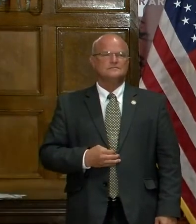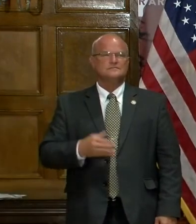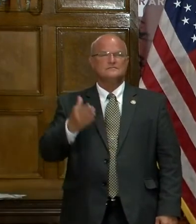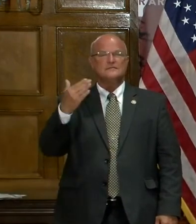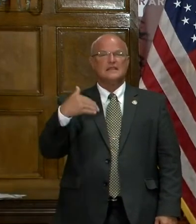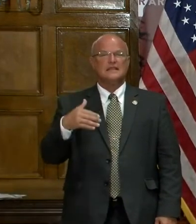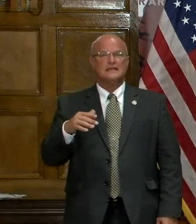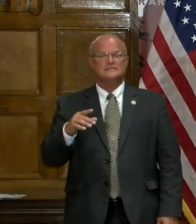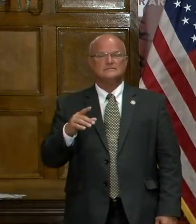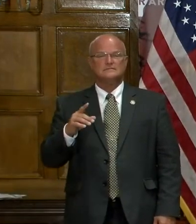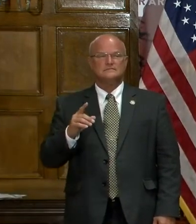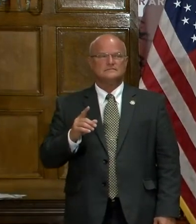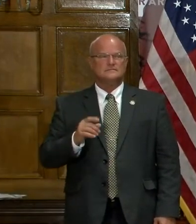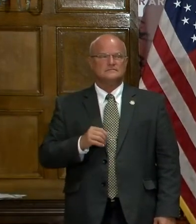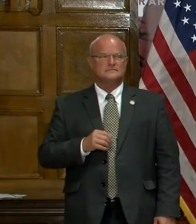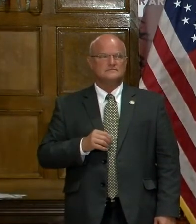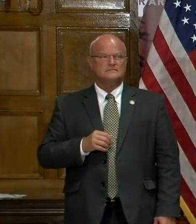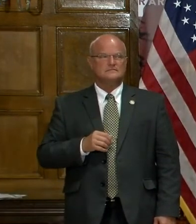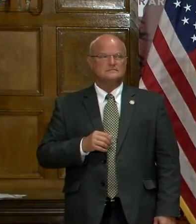Next.